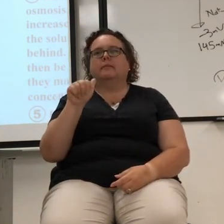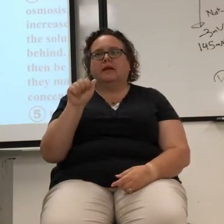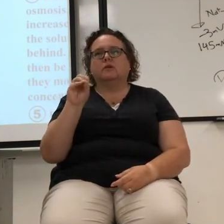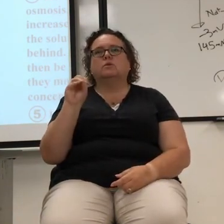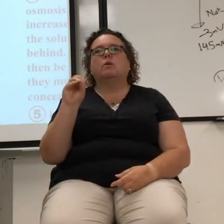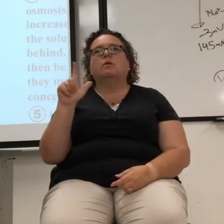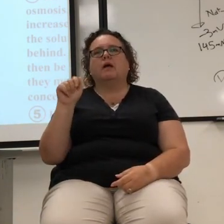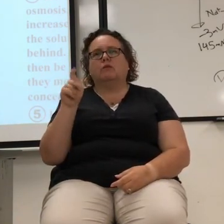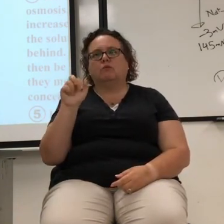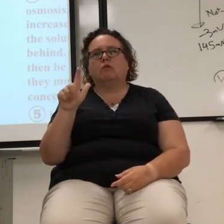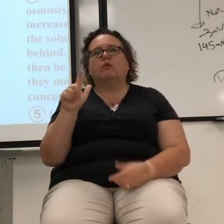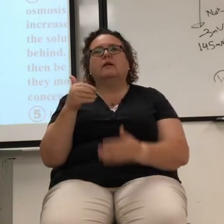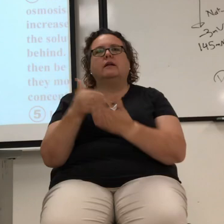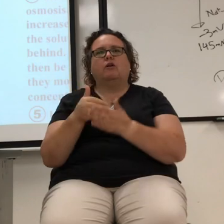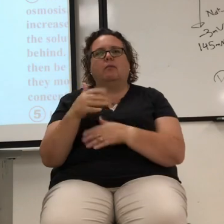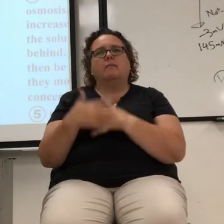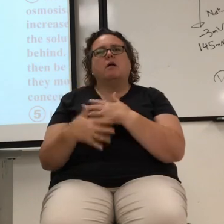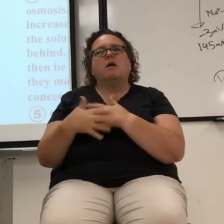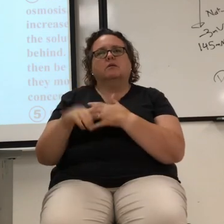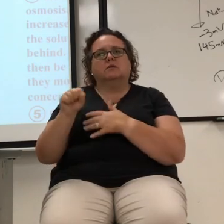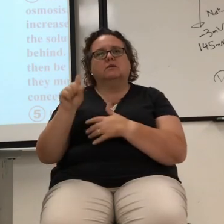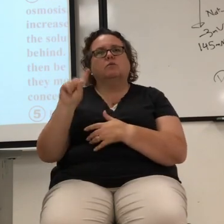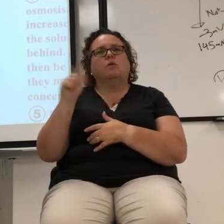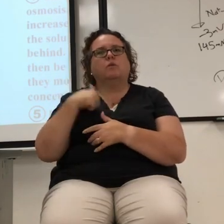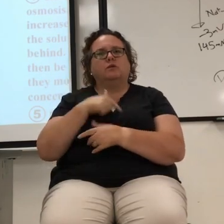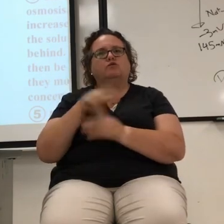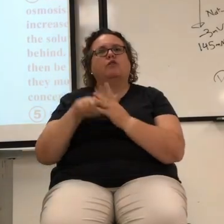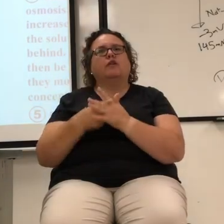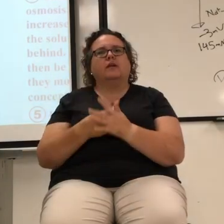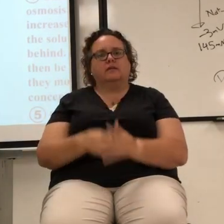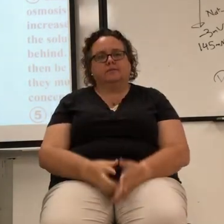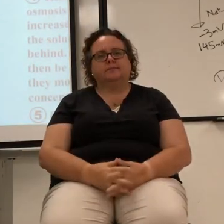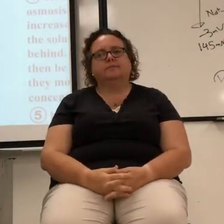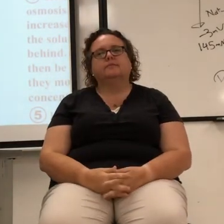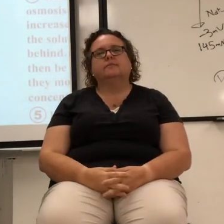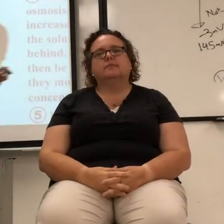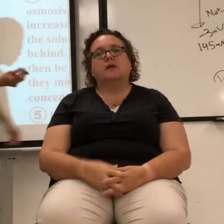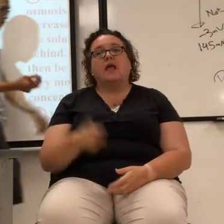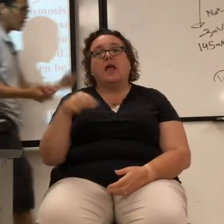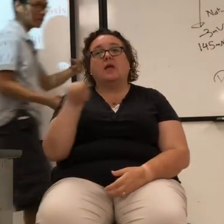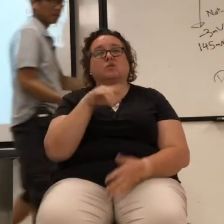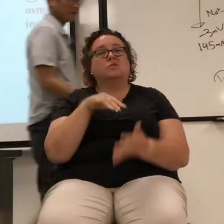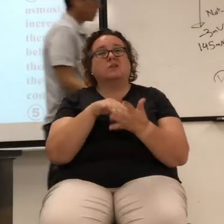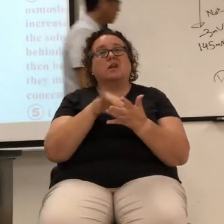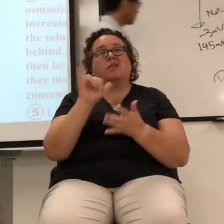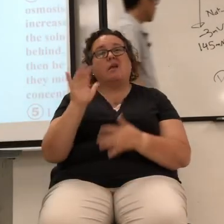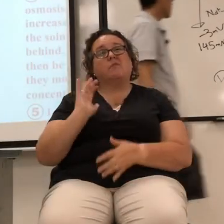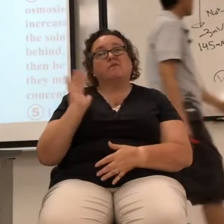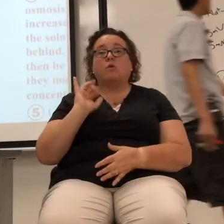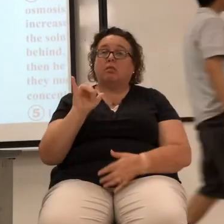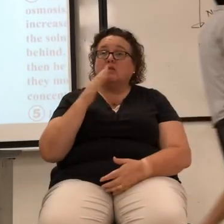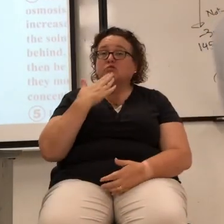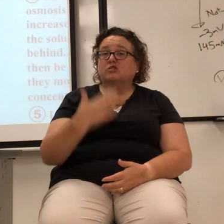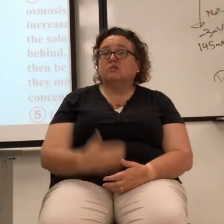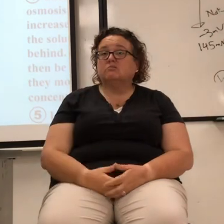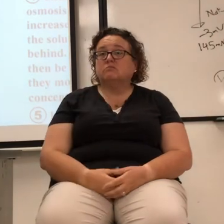basolateral, close to the blood. This is where we start. And you've studied this before. That's a good thing.